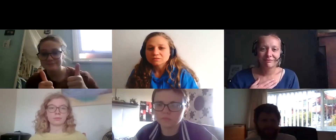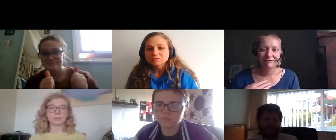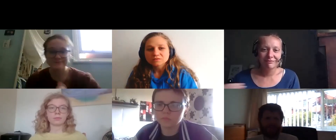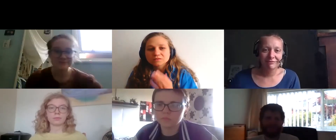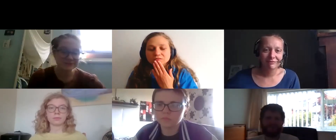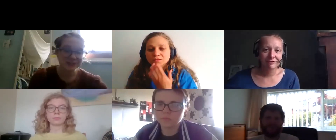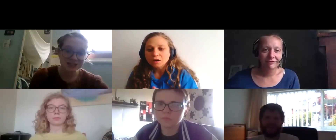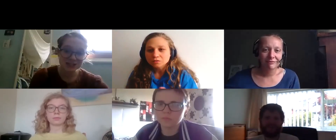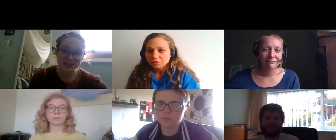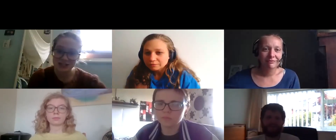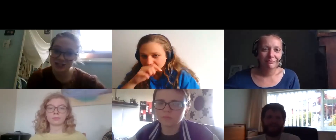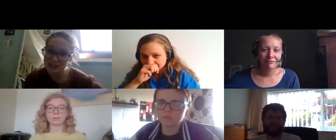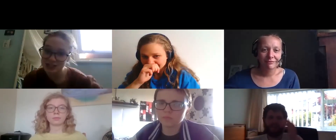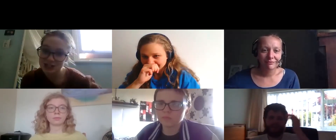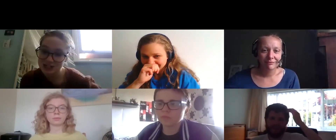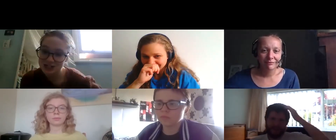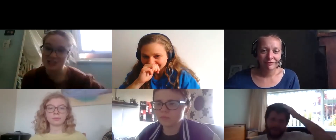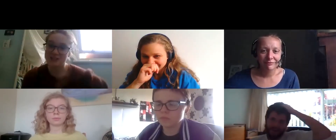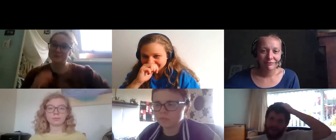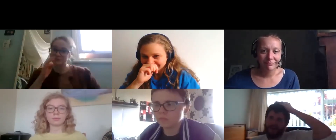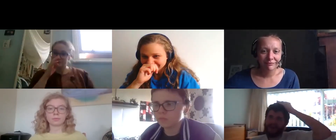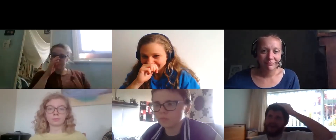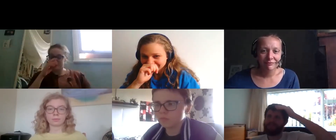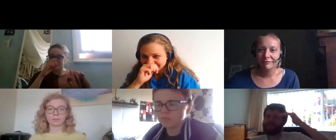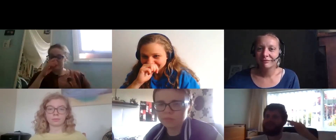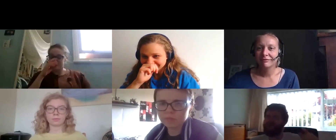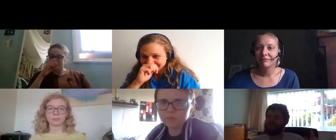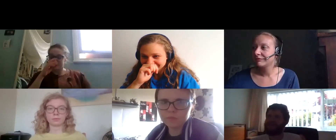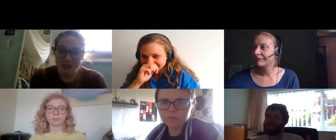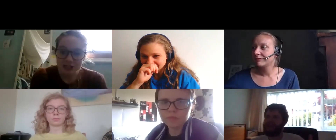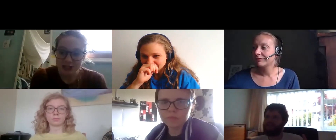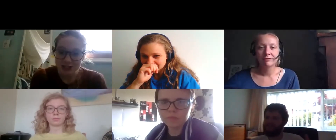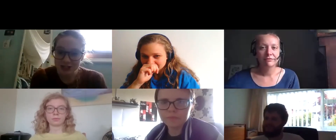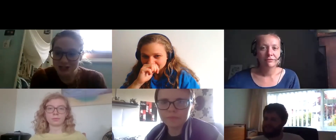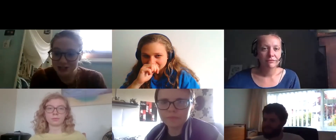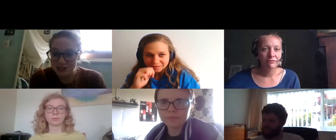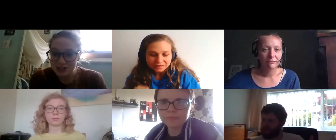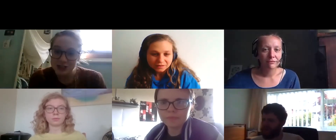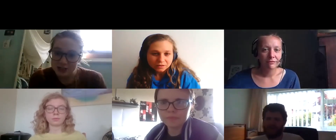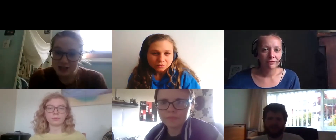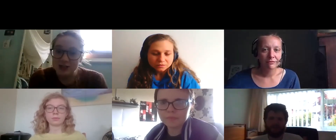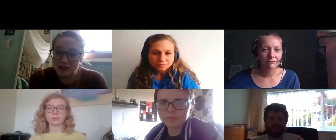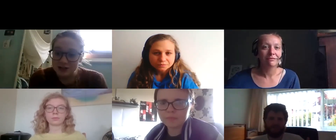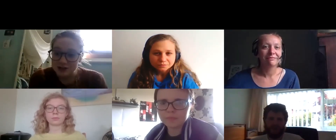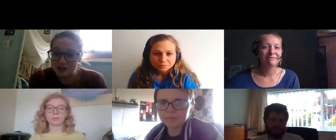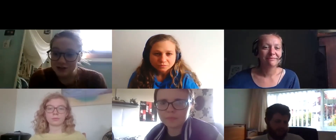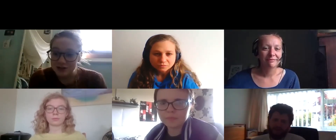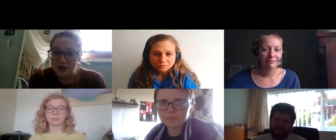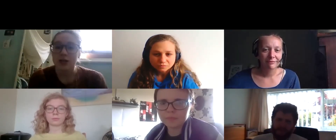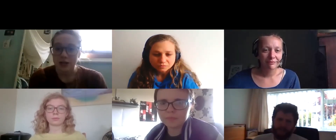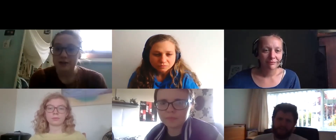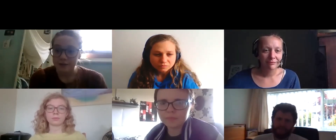And the structure slightly confusing. But I mean, what was it? Object action or subject action?